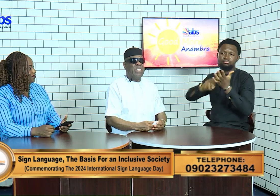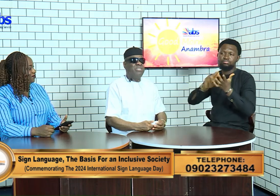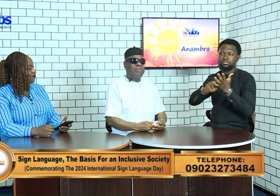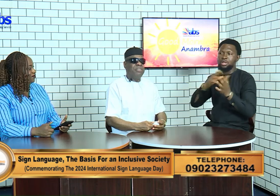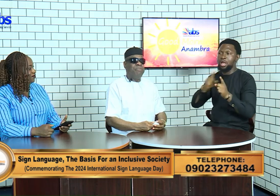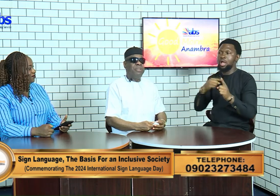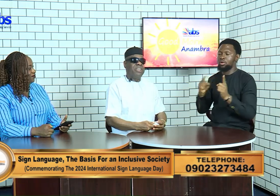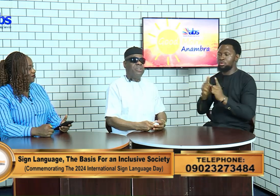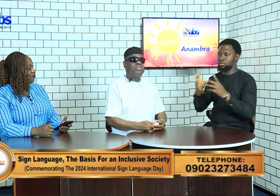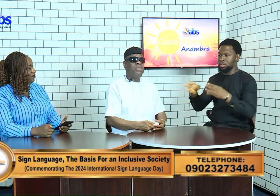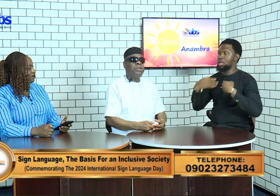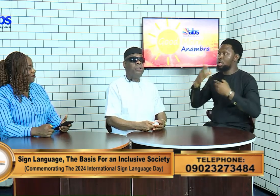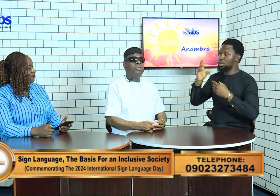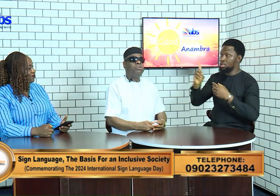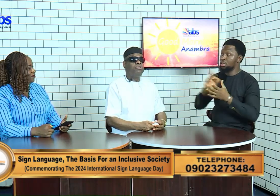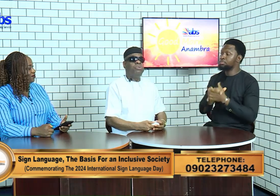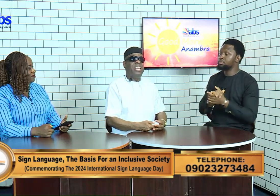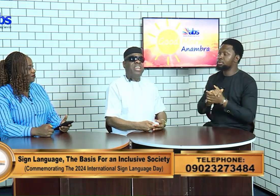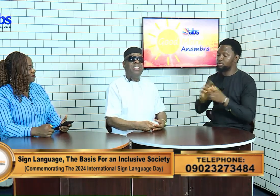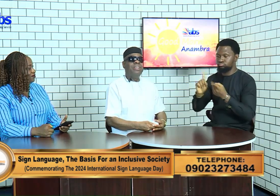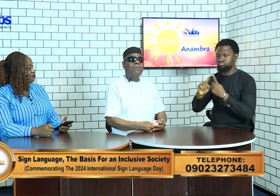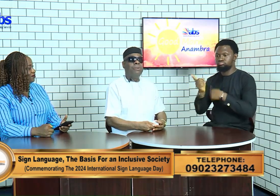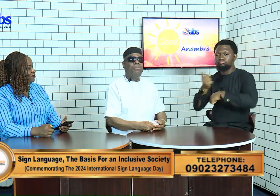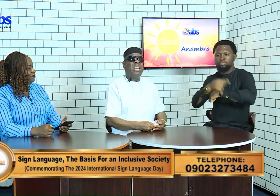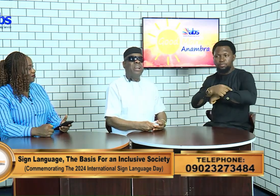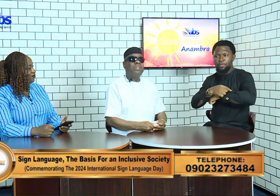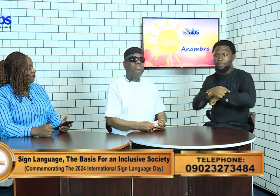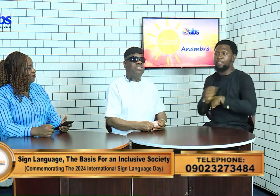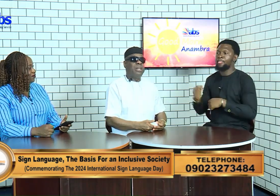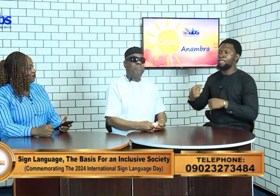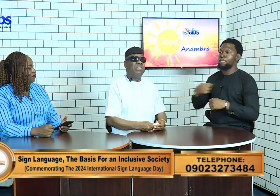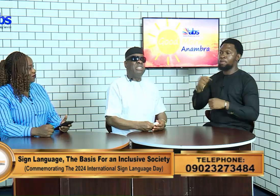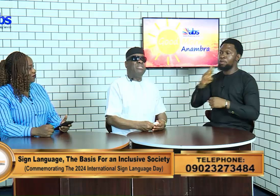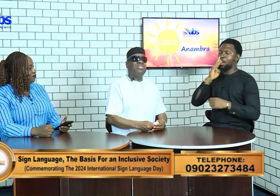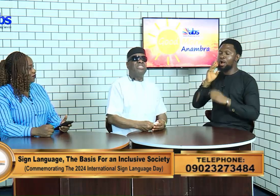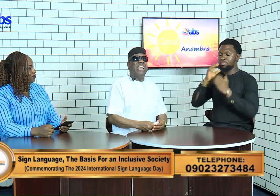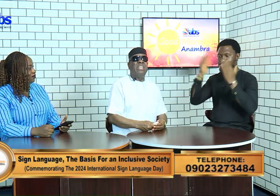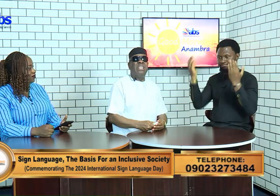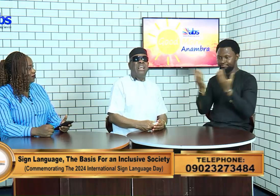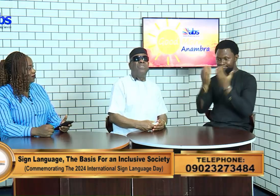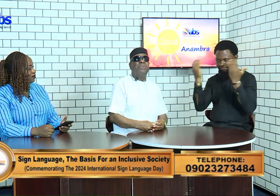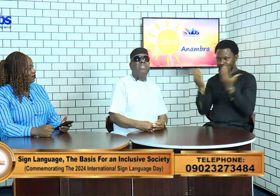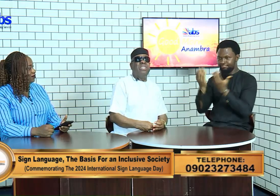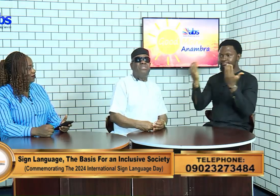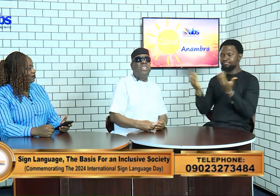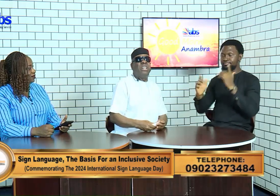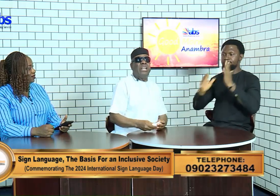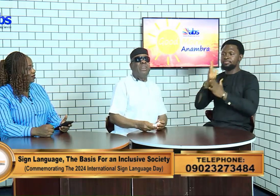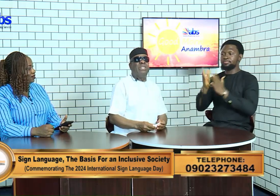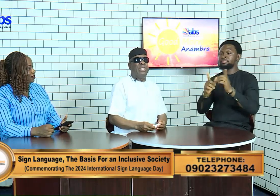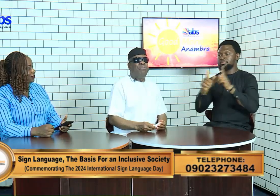and accepted, because today we are celebrating sign language. It's